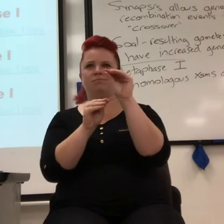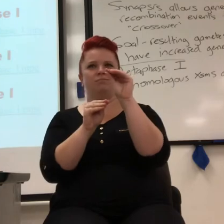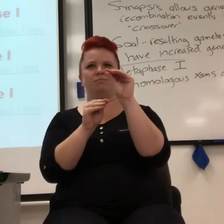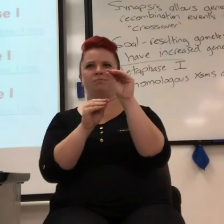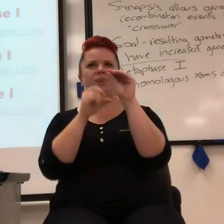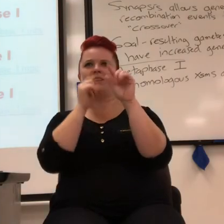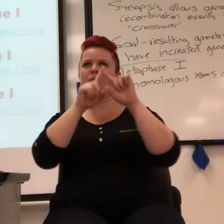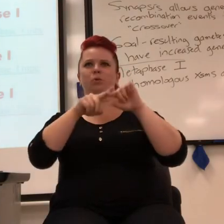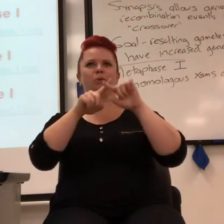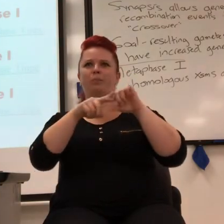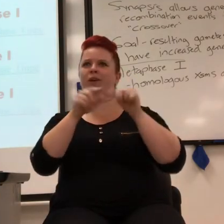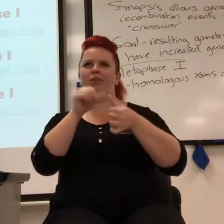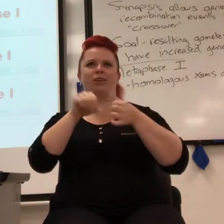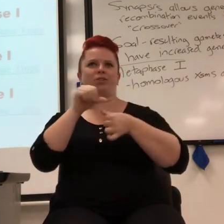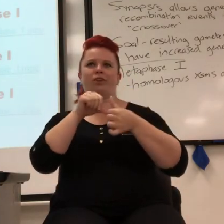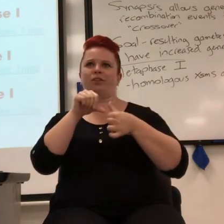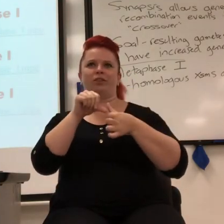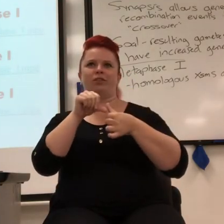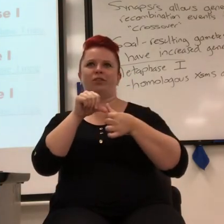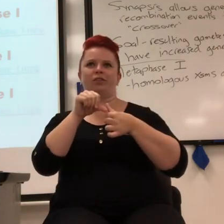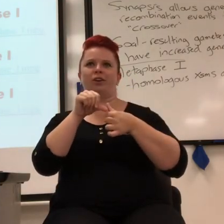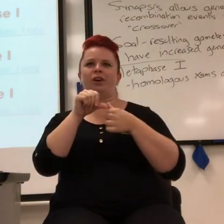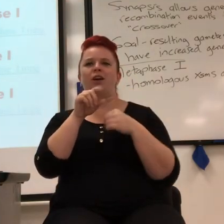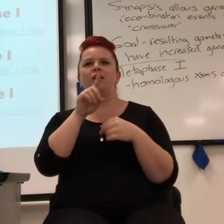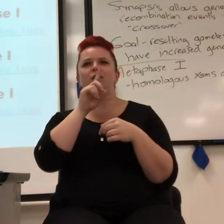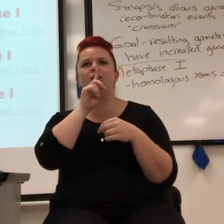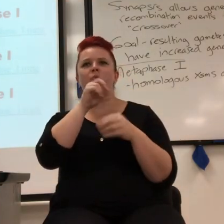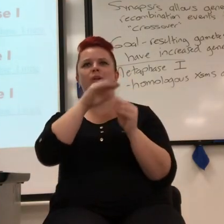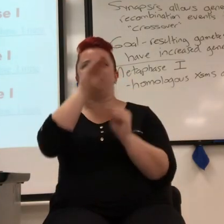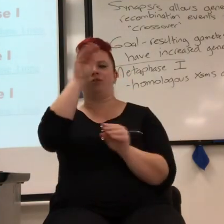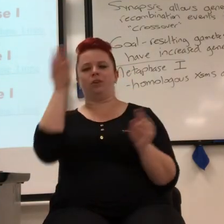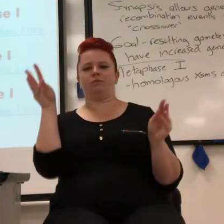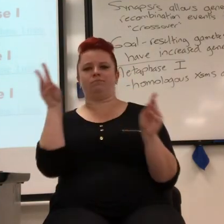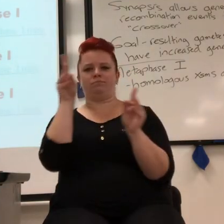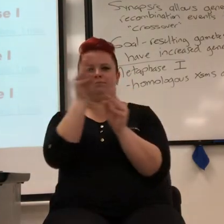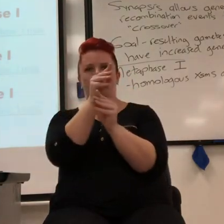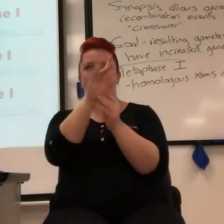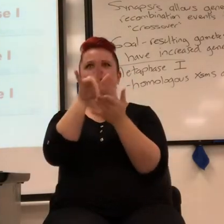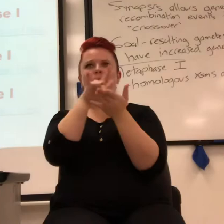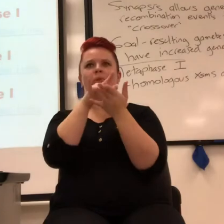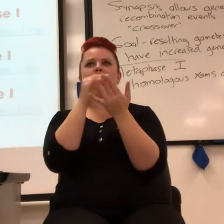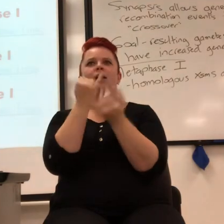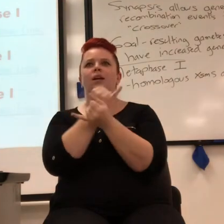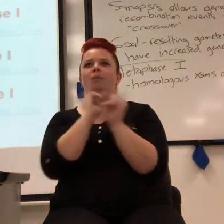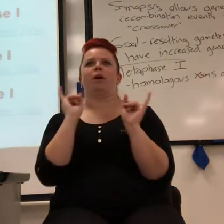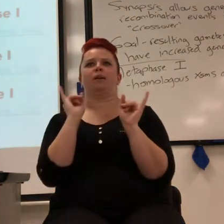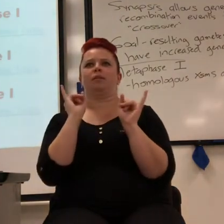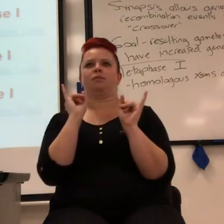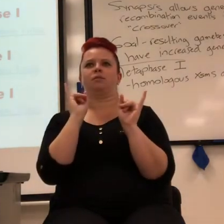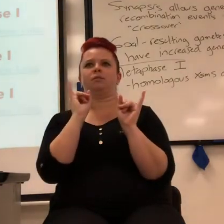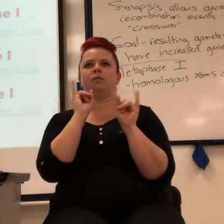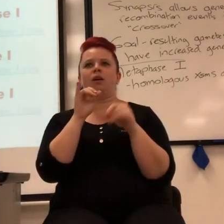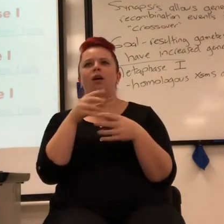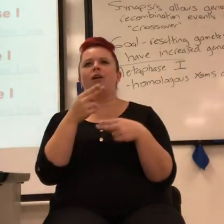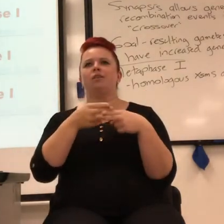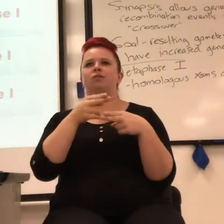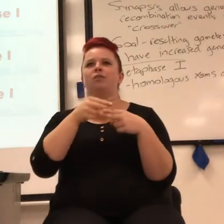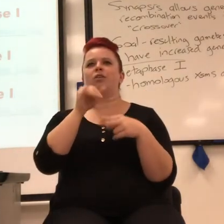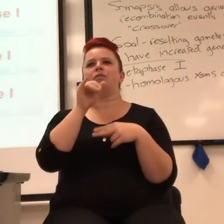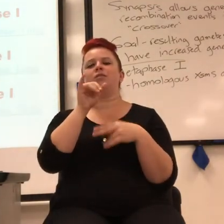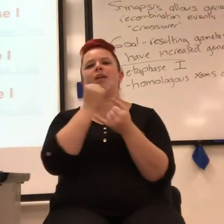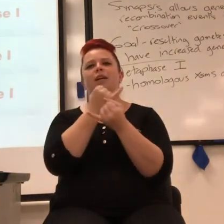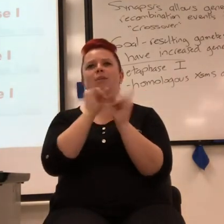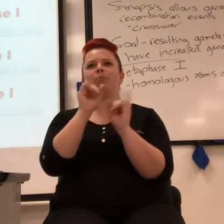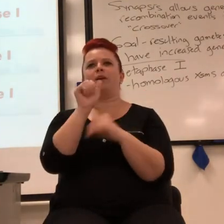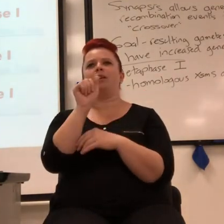not dependent on each other. They assort at the equator independent from each other, and they call that independent assortment. They